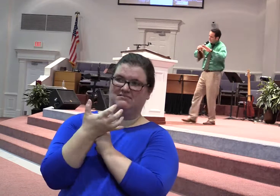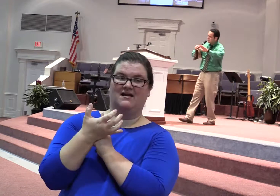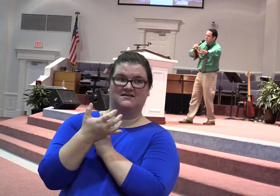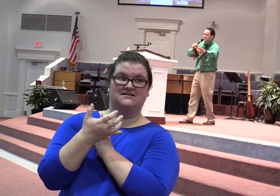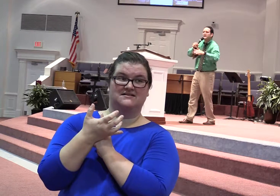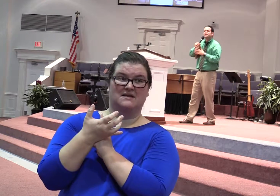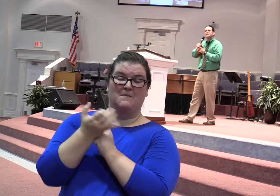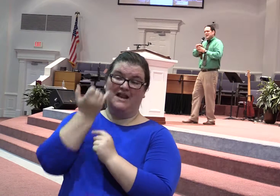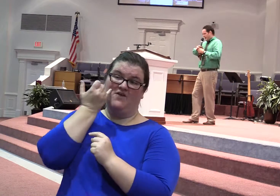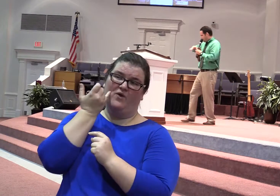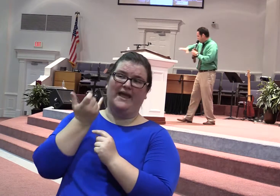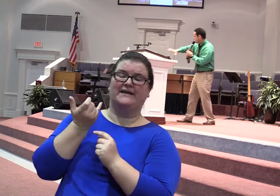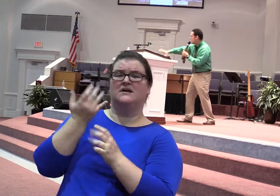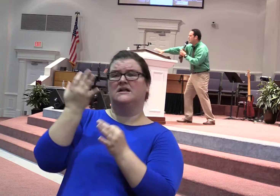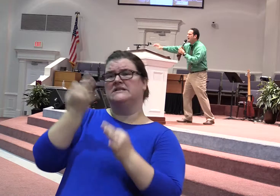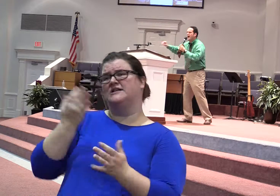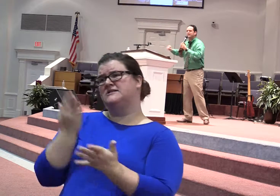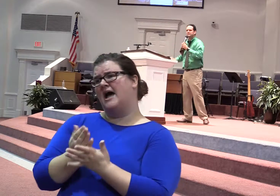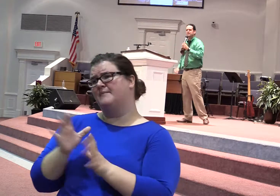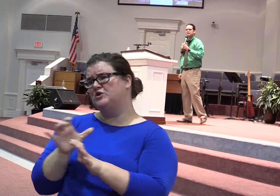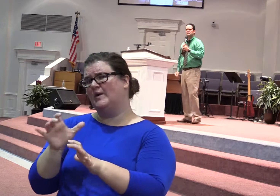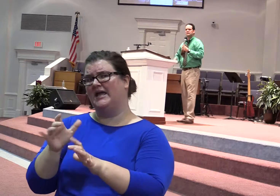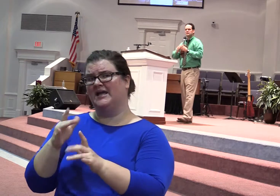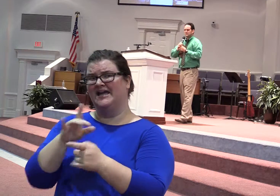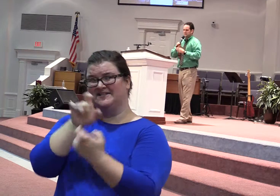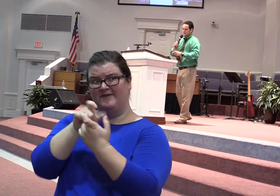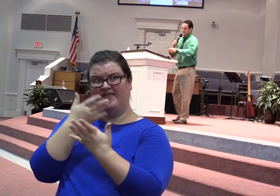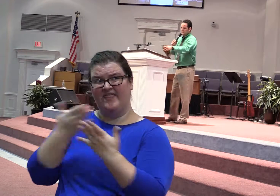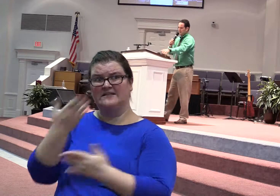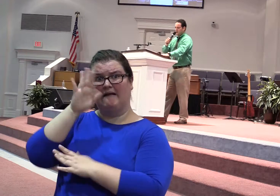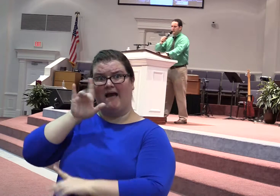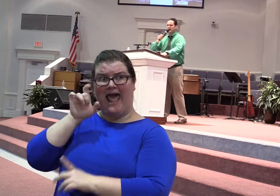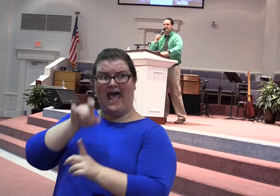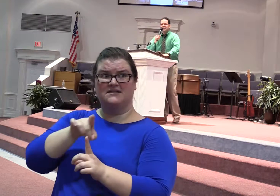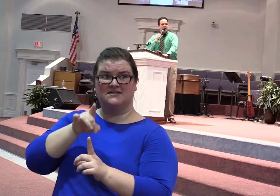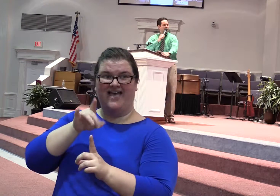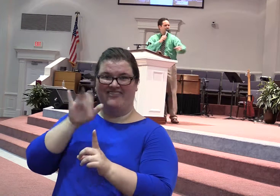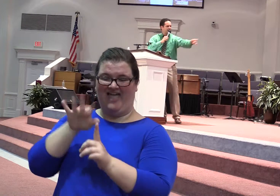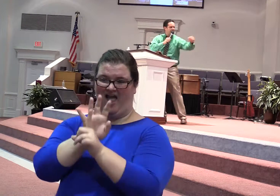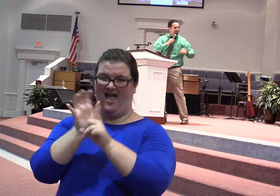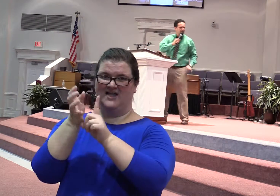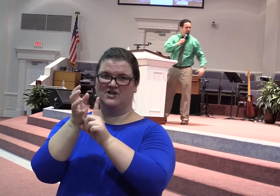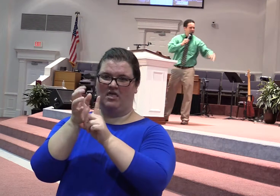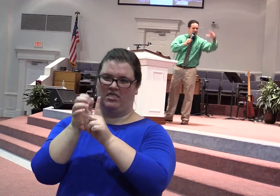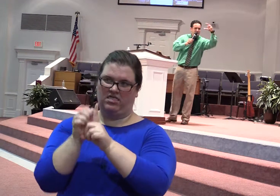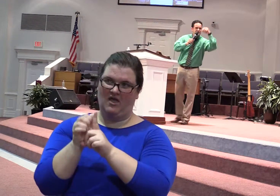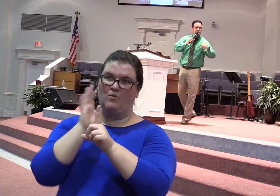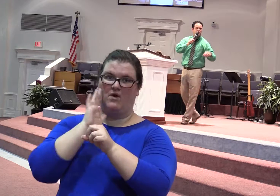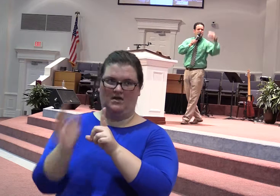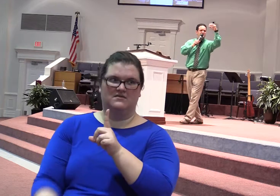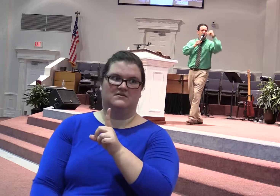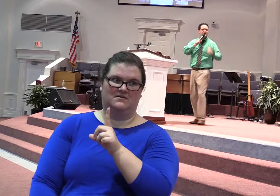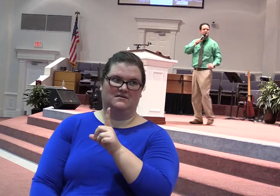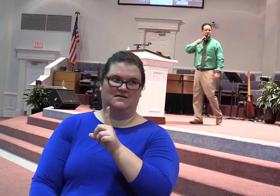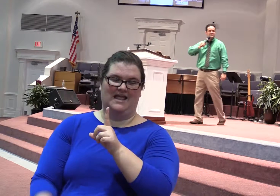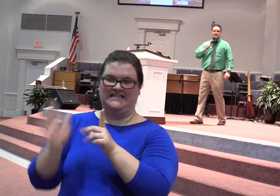If we let go of this, and if we let go of that. Right. Right. Hallelujah. I was thinking about that sermon about the filter,